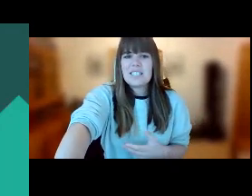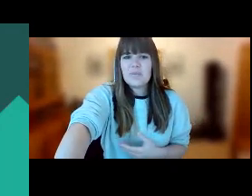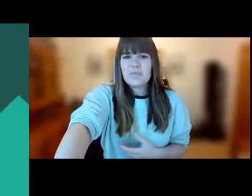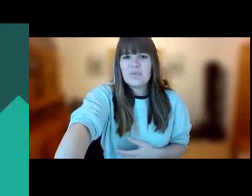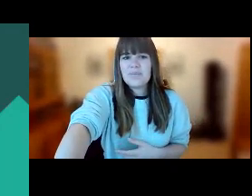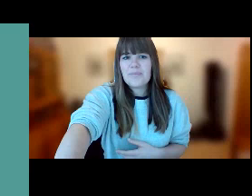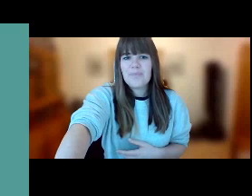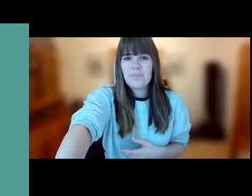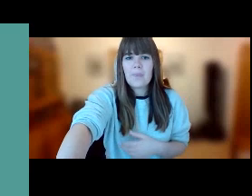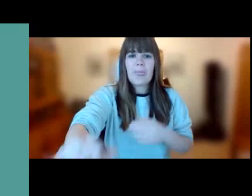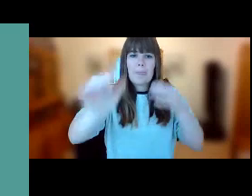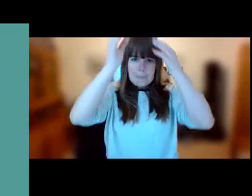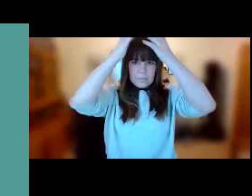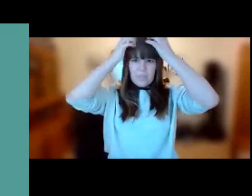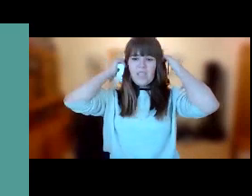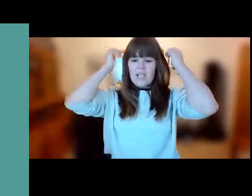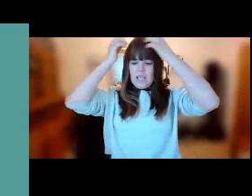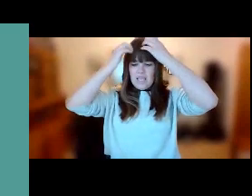feedback is so important.